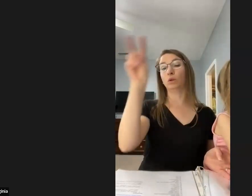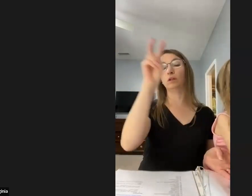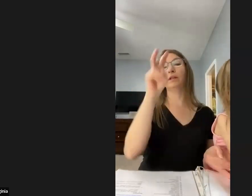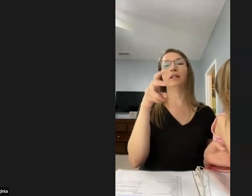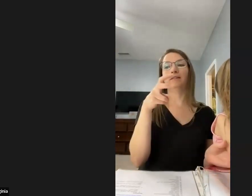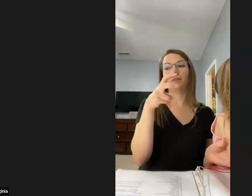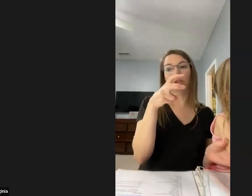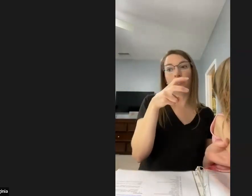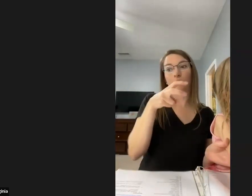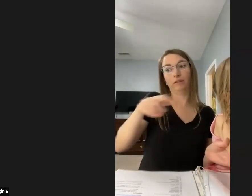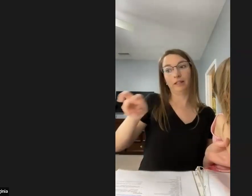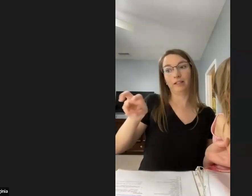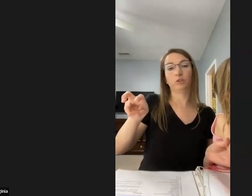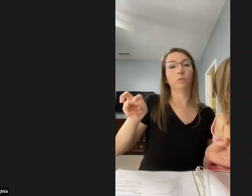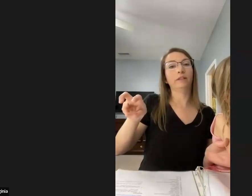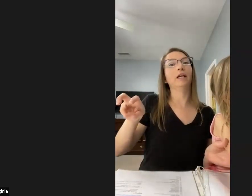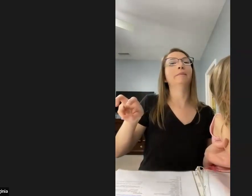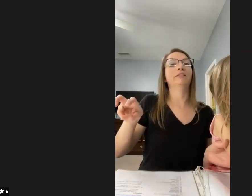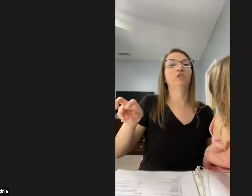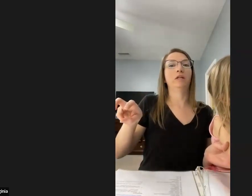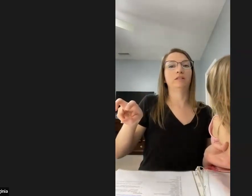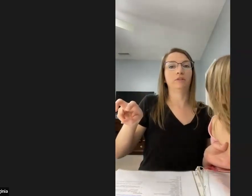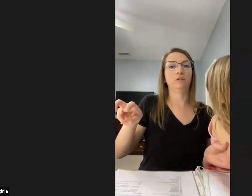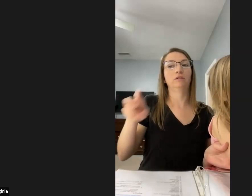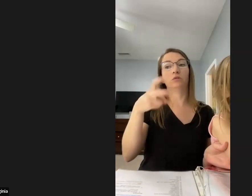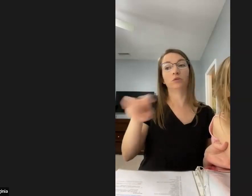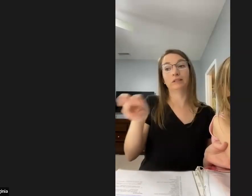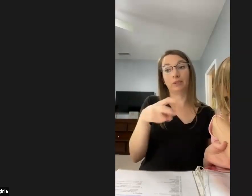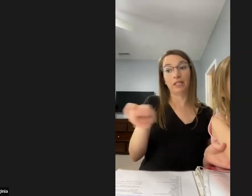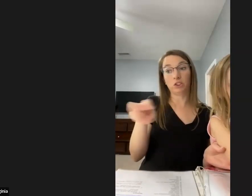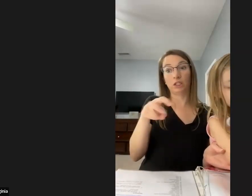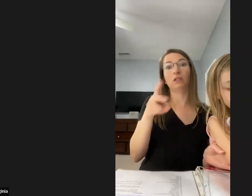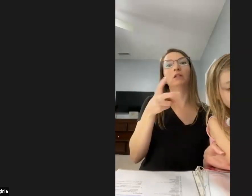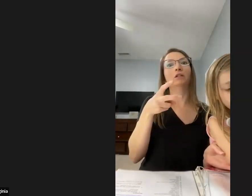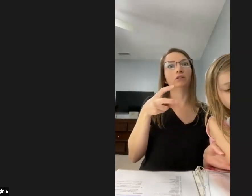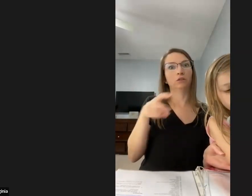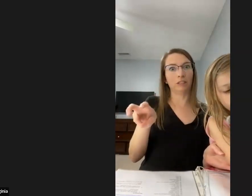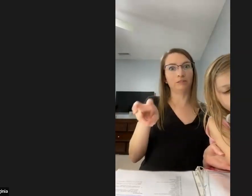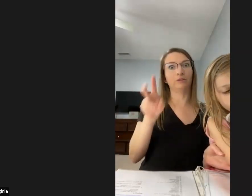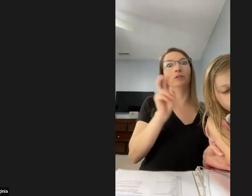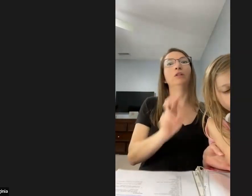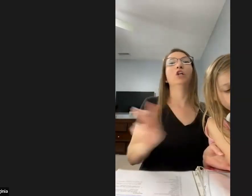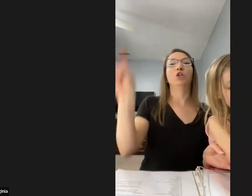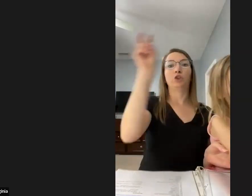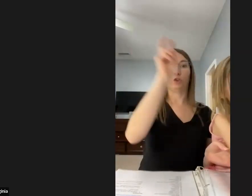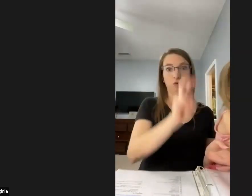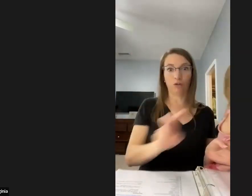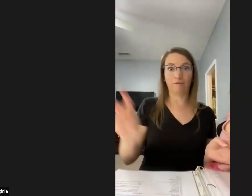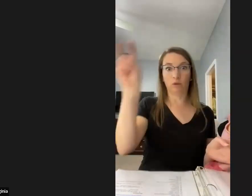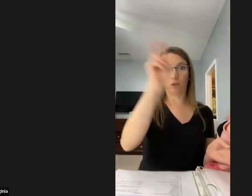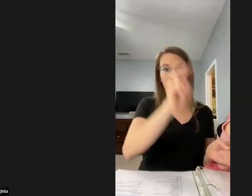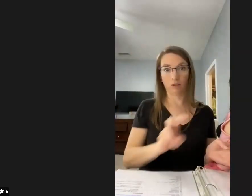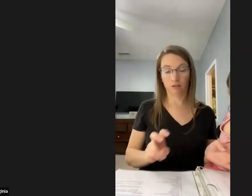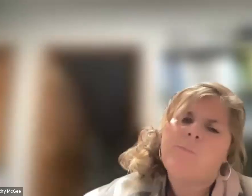travel, and then if you just do this just one time, it's transfer. So transportation, transfer, Or travel. travel. Okay.